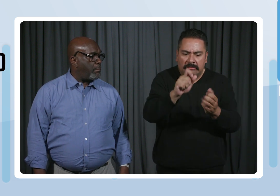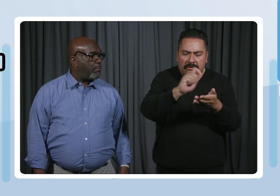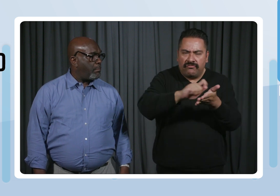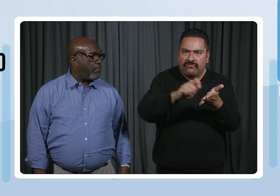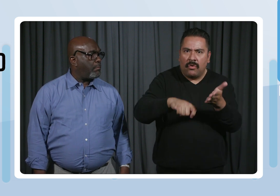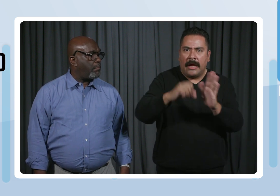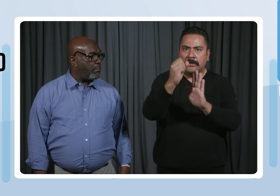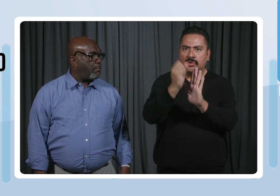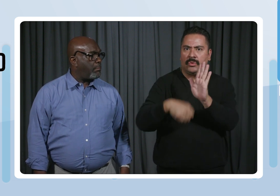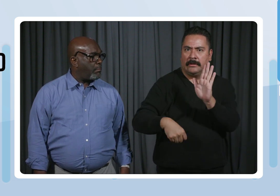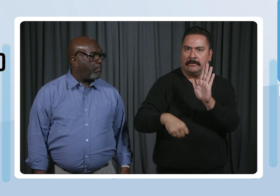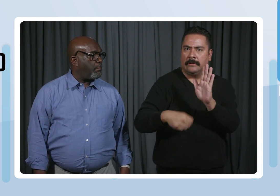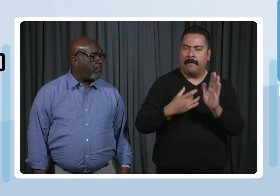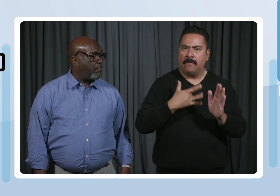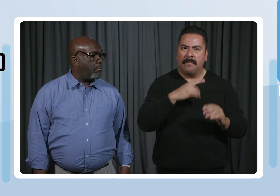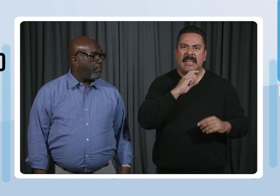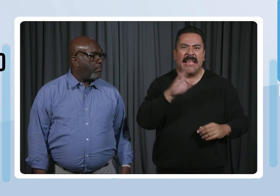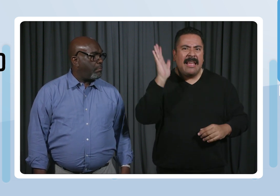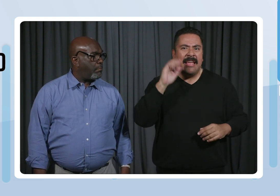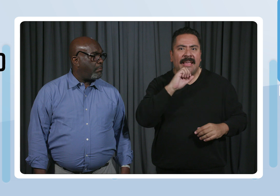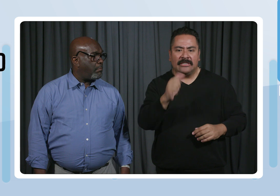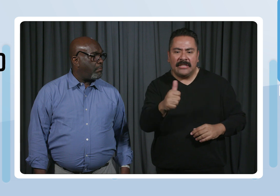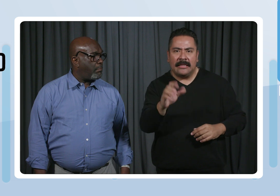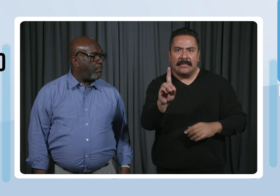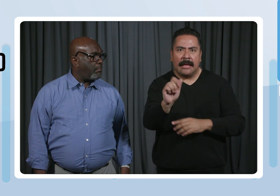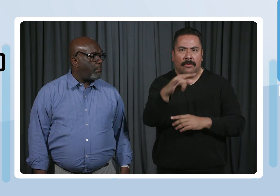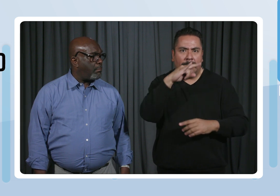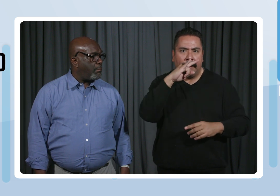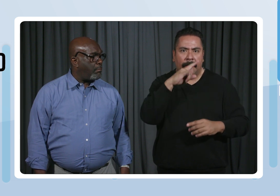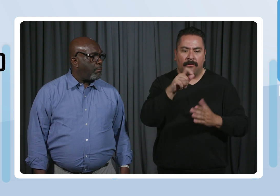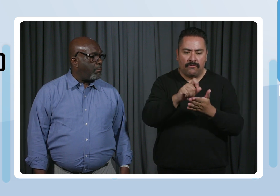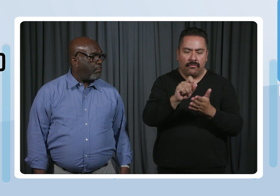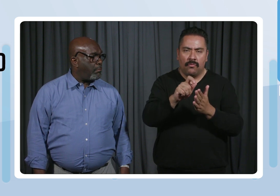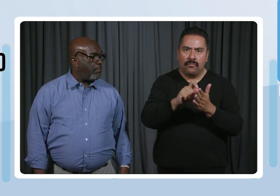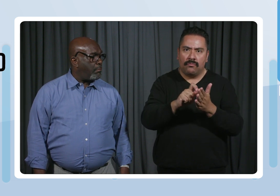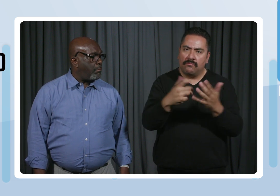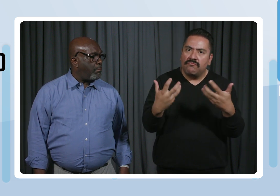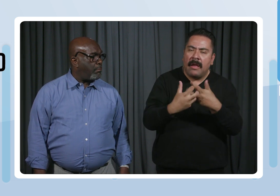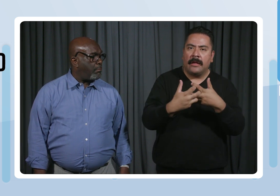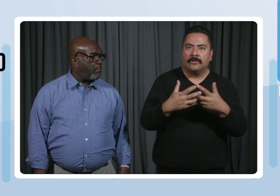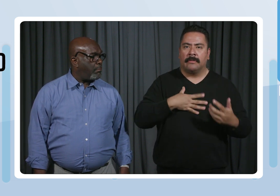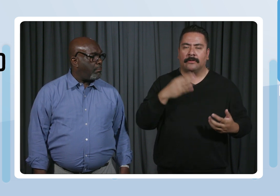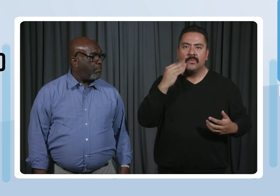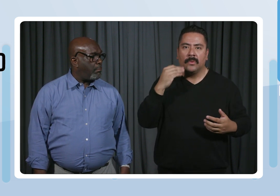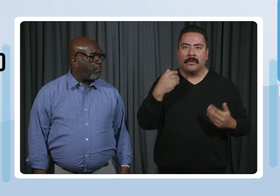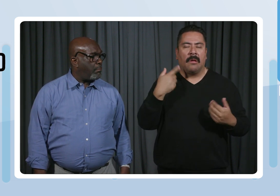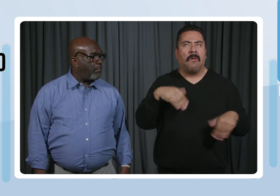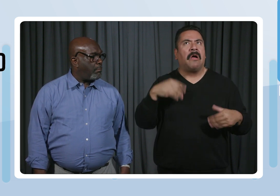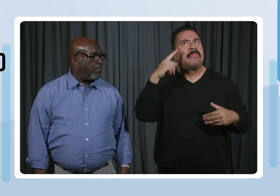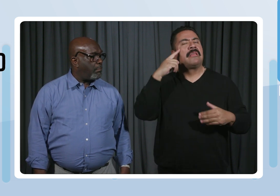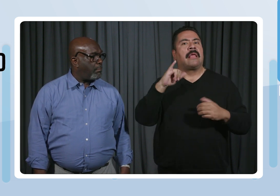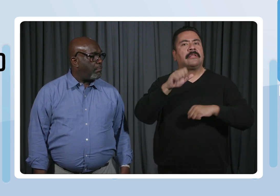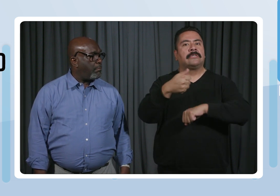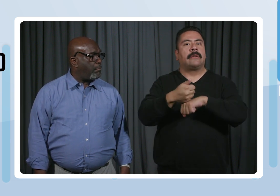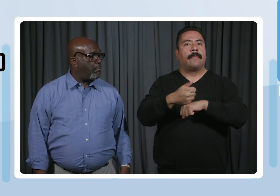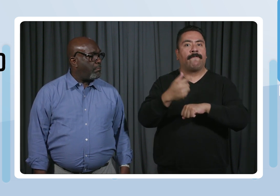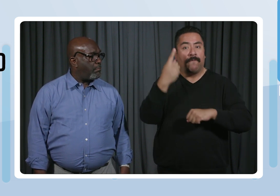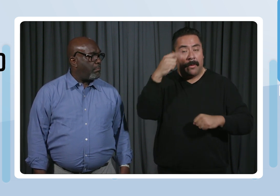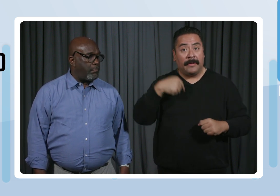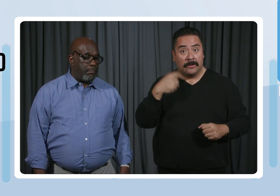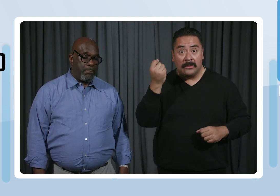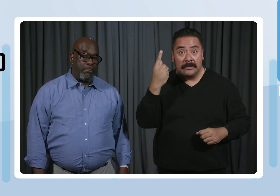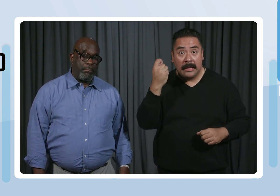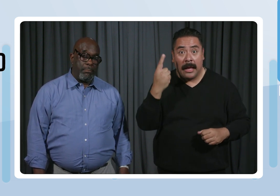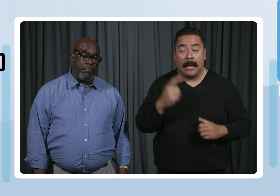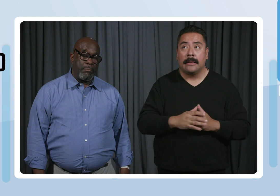I was at that time as a 10-year-old disabled kid. And I think that set me up for understanding